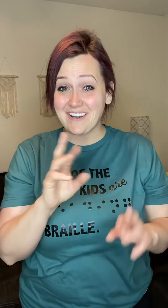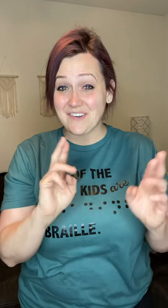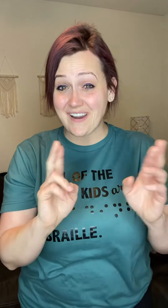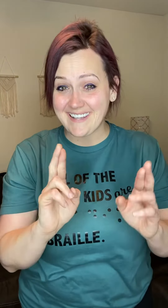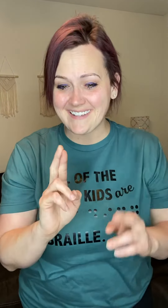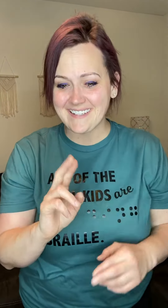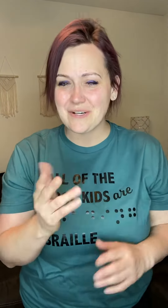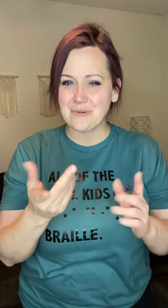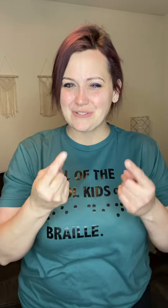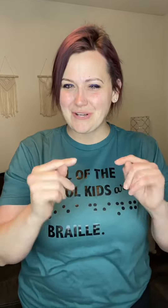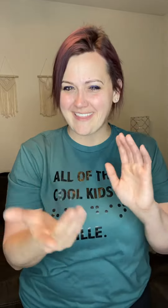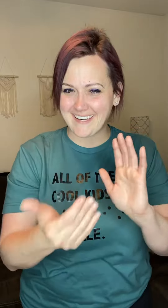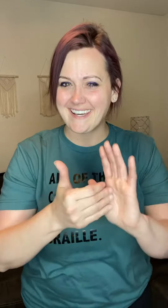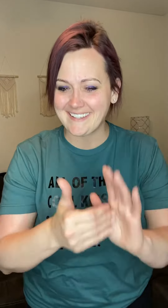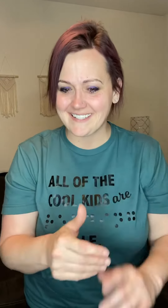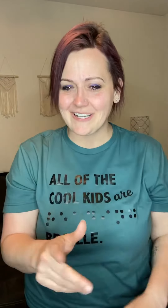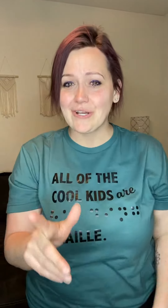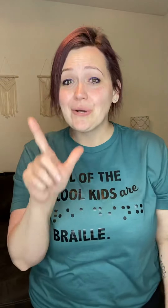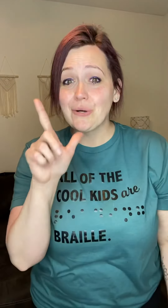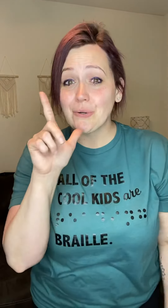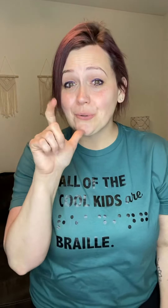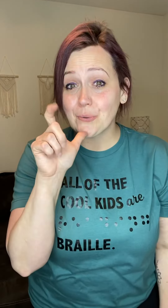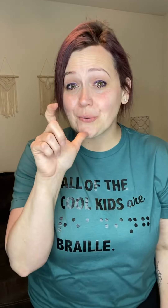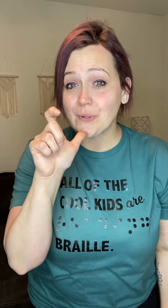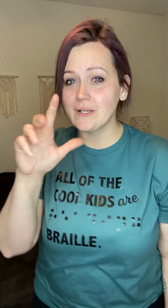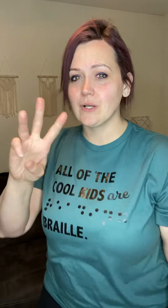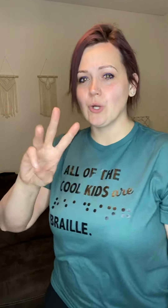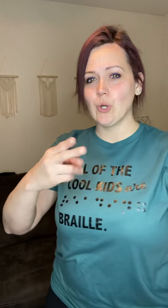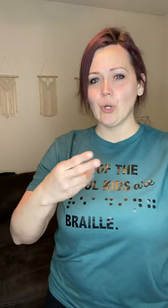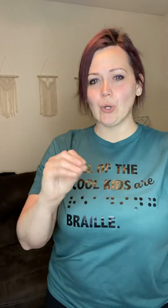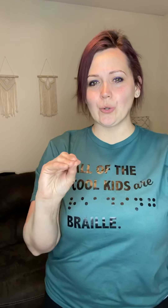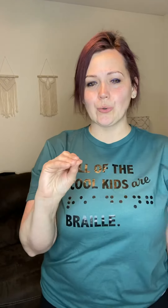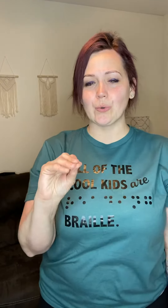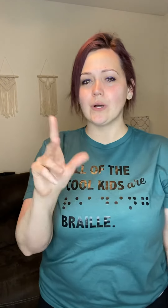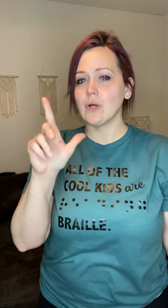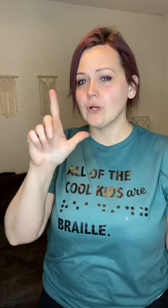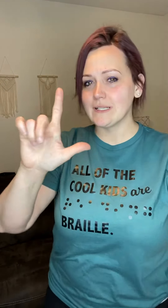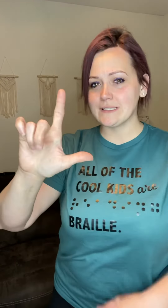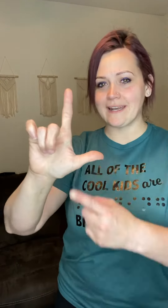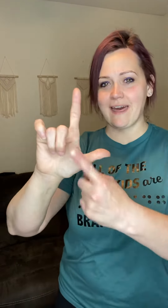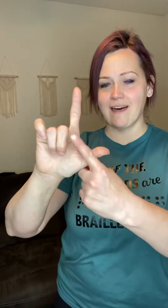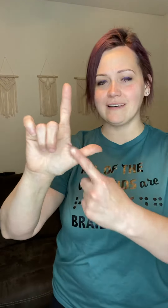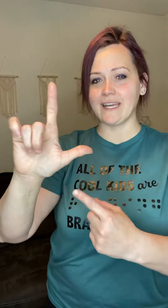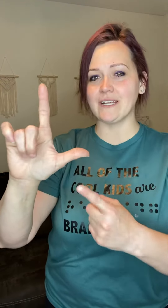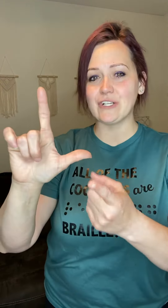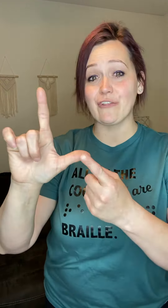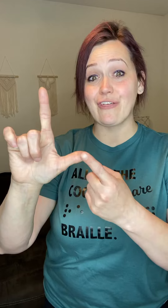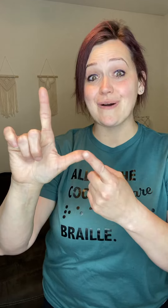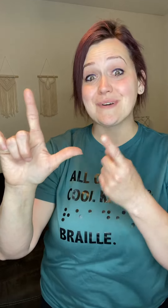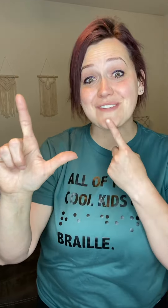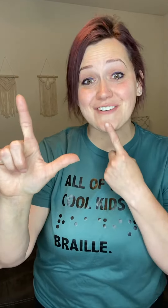you ready? We'll try that again. Who? Who? An L hand, your thumb goes on your